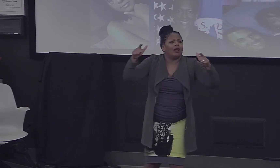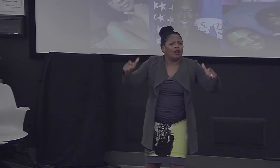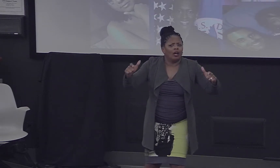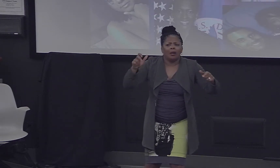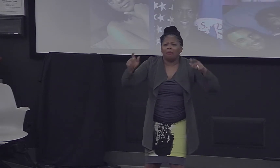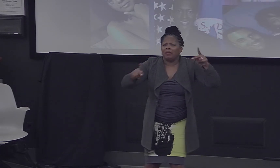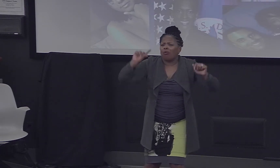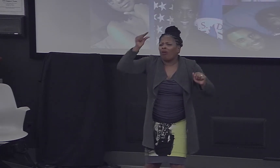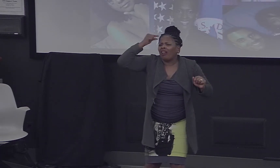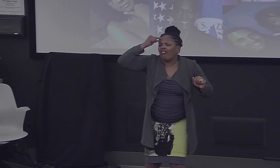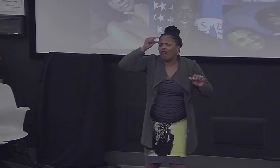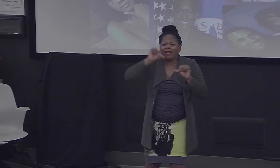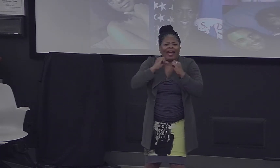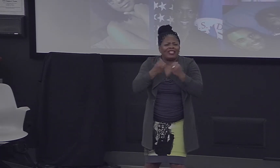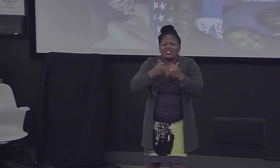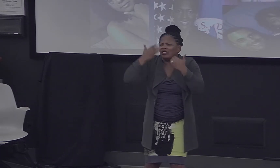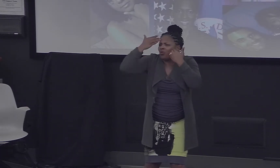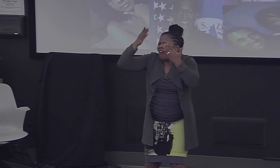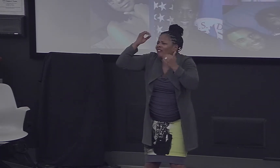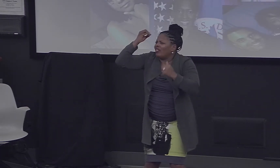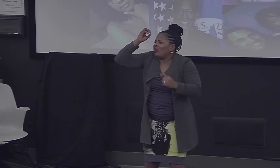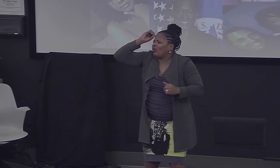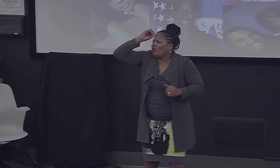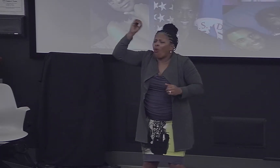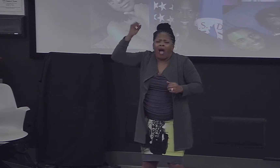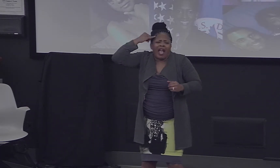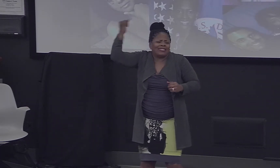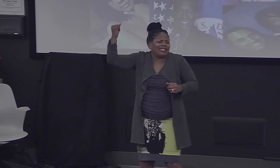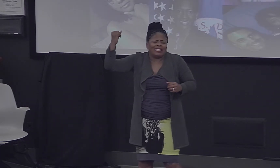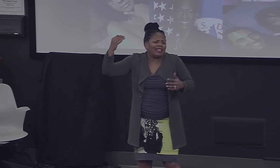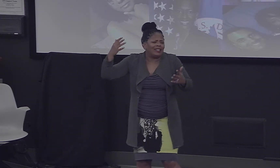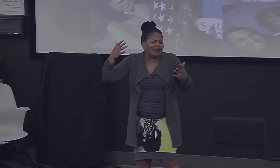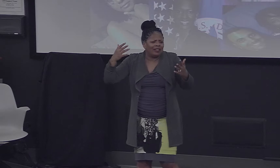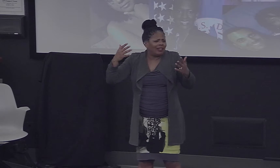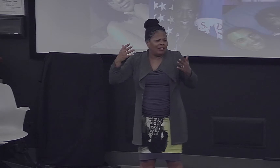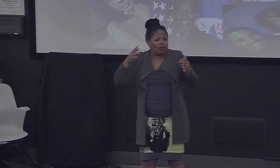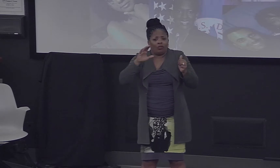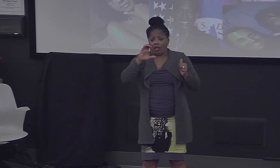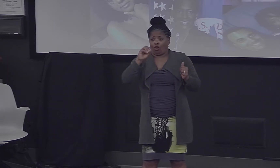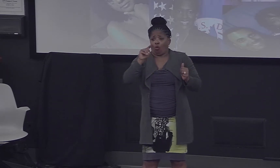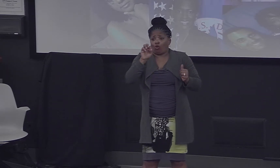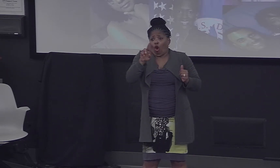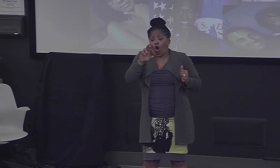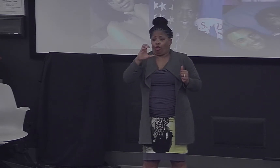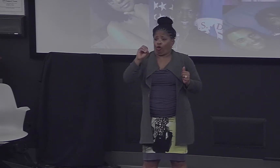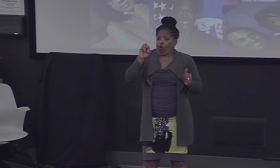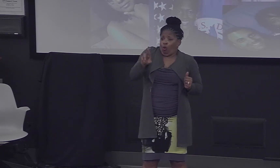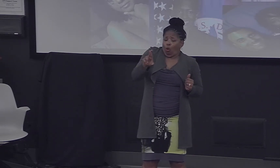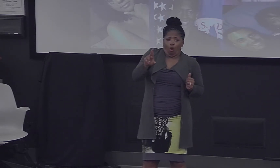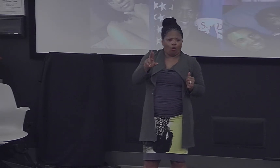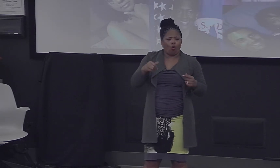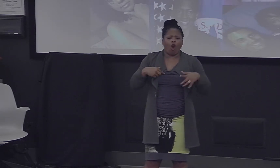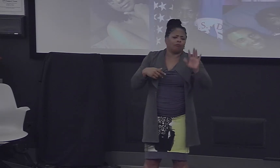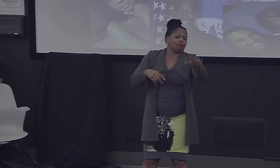Now, often spoken language agencies, which have no connection to the deaf community, are having the contracts to schedule